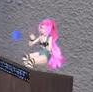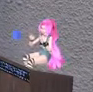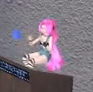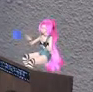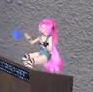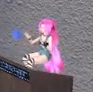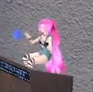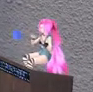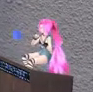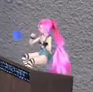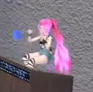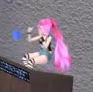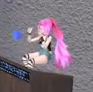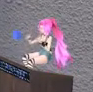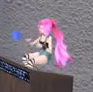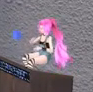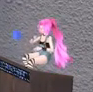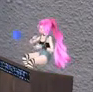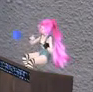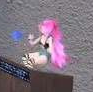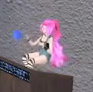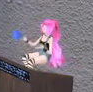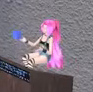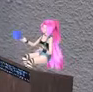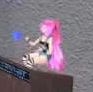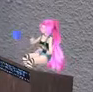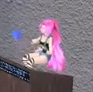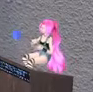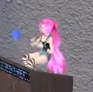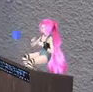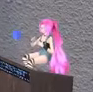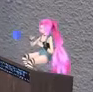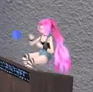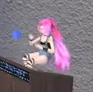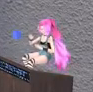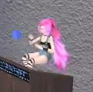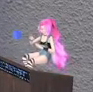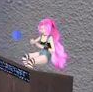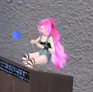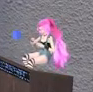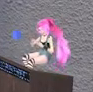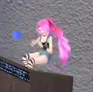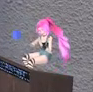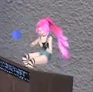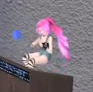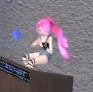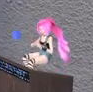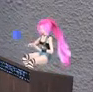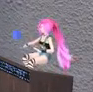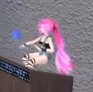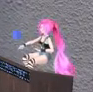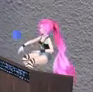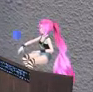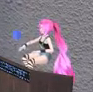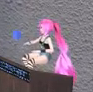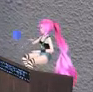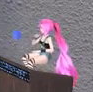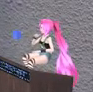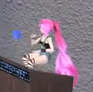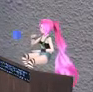certified. We are not teachers in real life. Well, I'm a teacher's assistant for preschool, but,